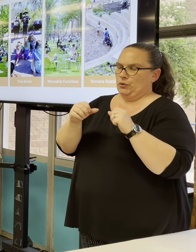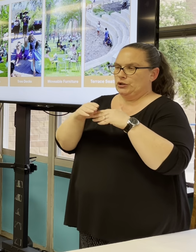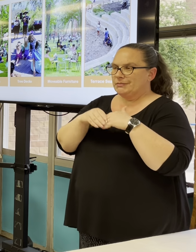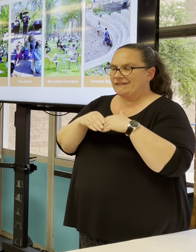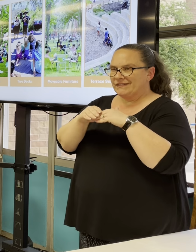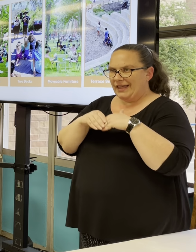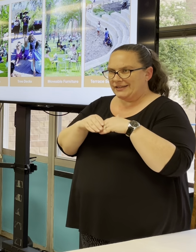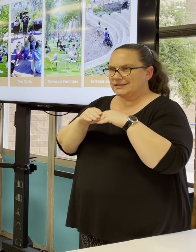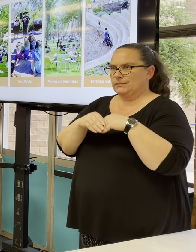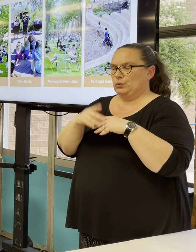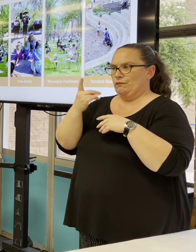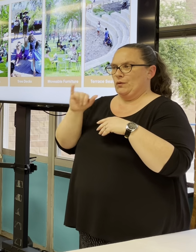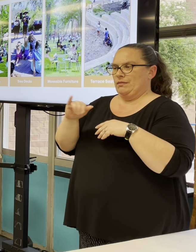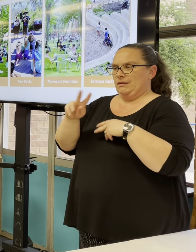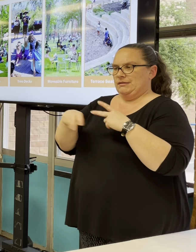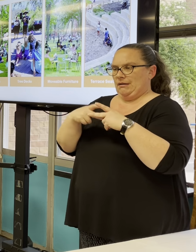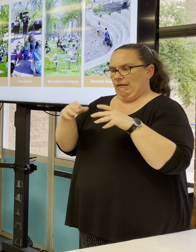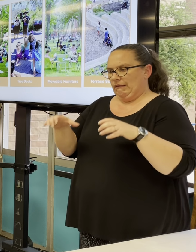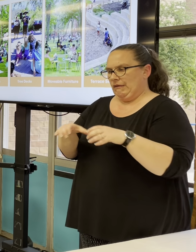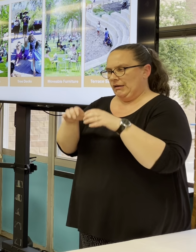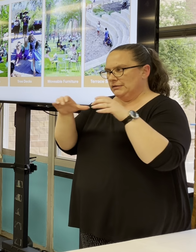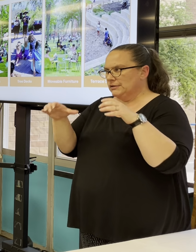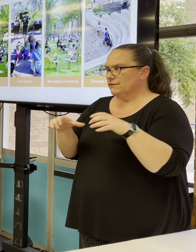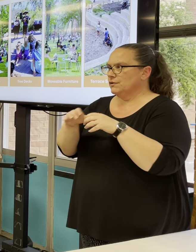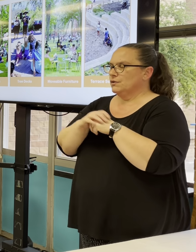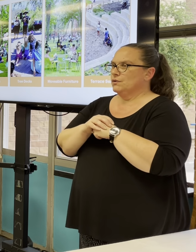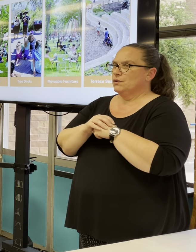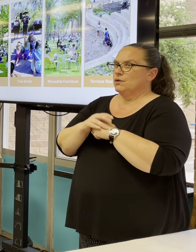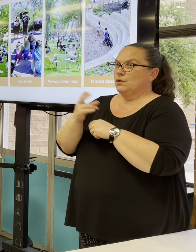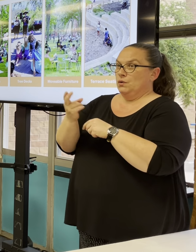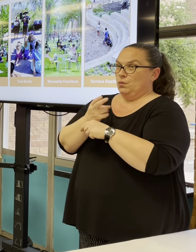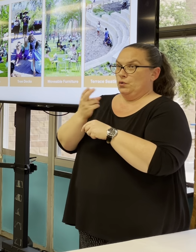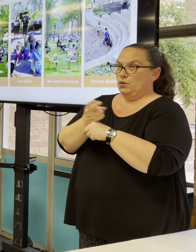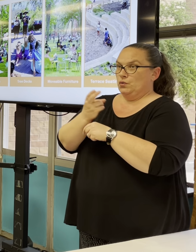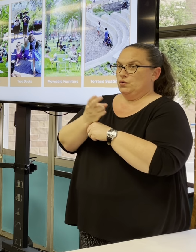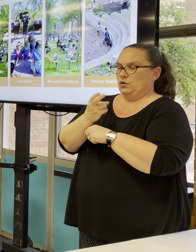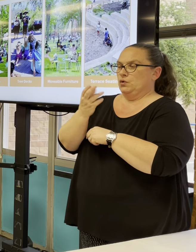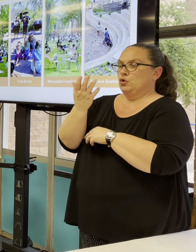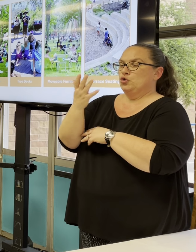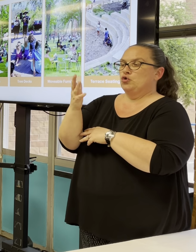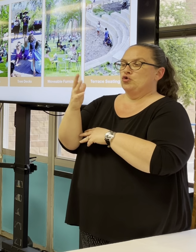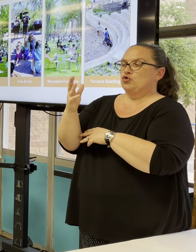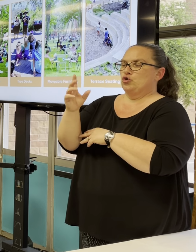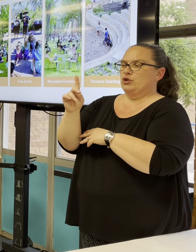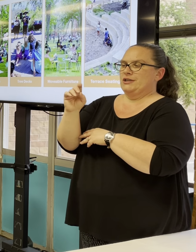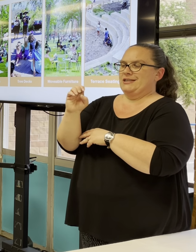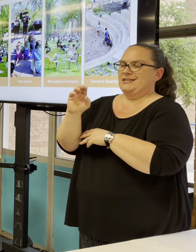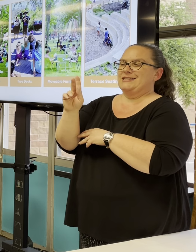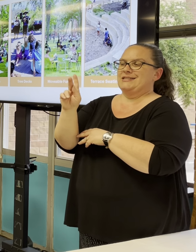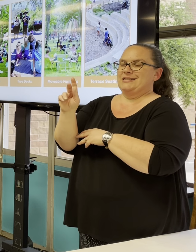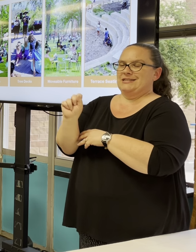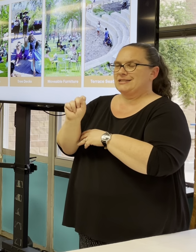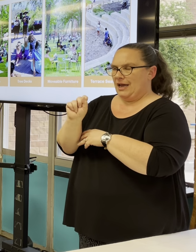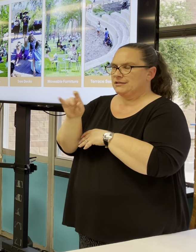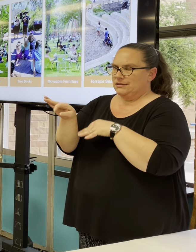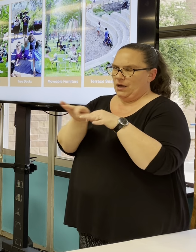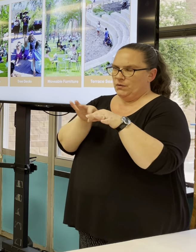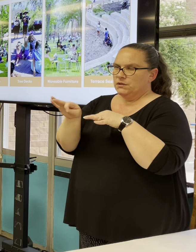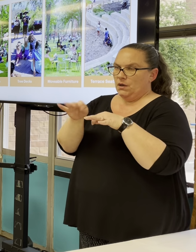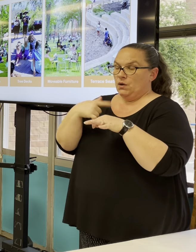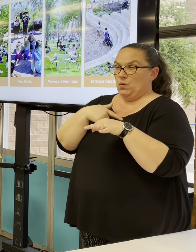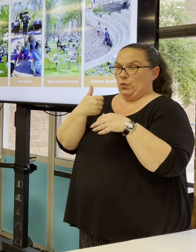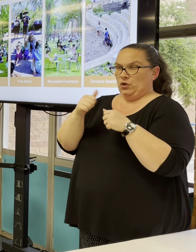and accommodate this kind of activity. We are using tree decks, and I'll explain some of this, that the tree decks we try to use